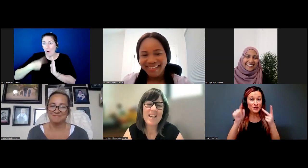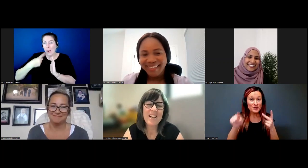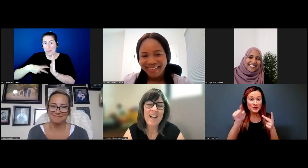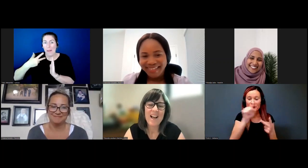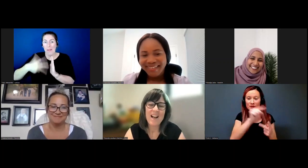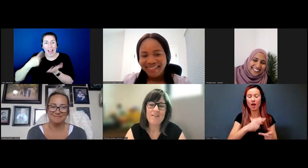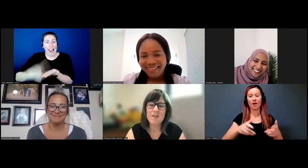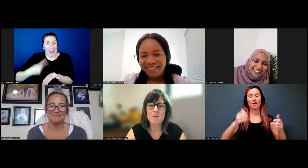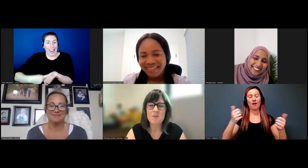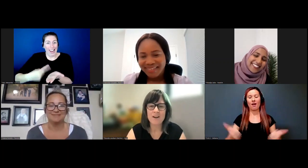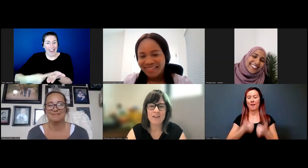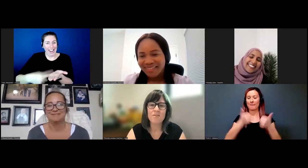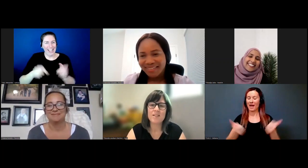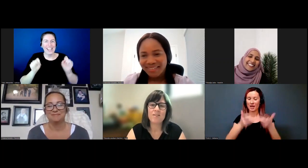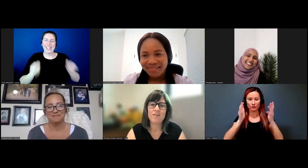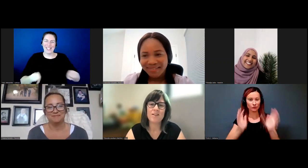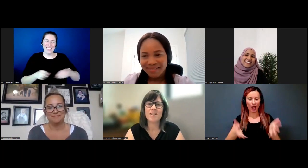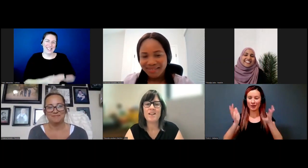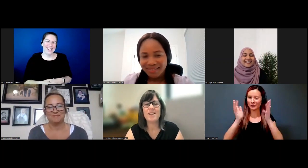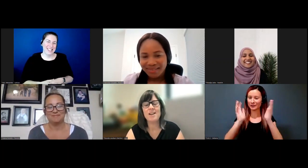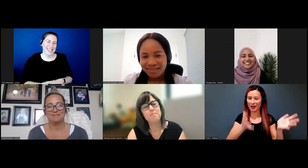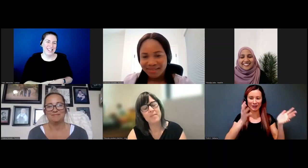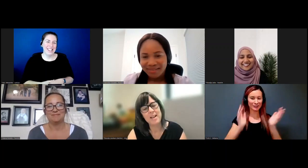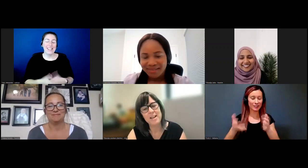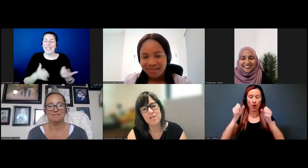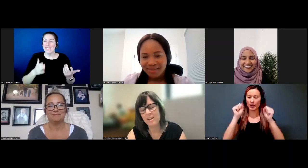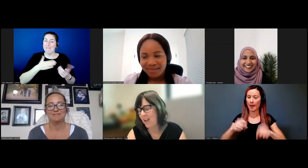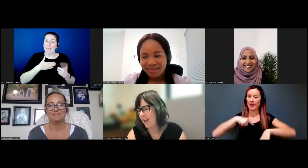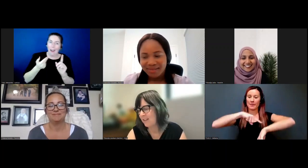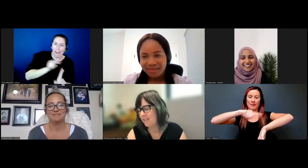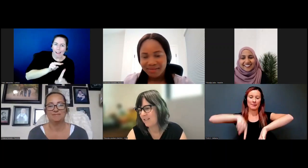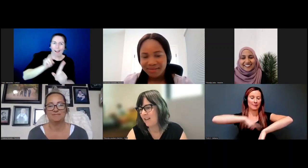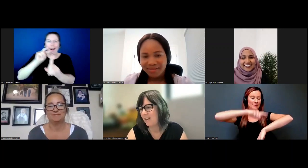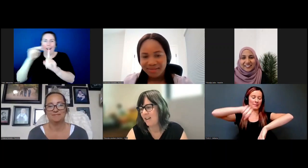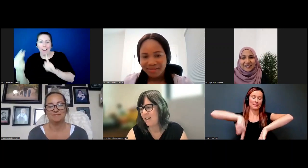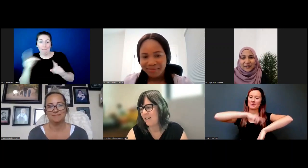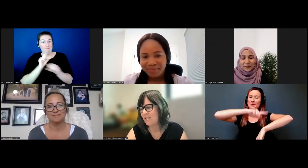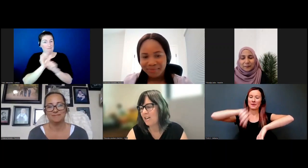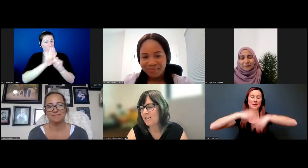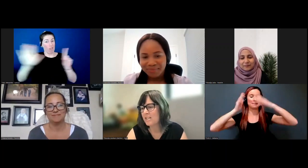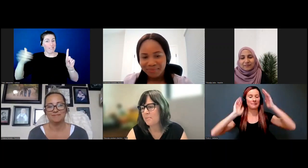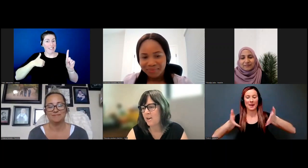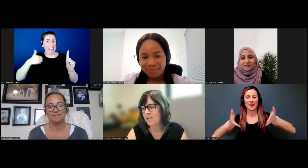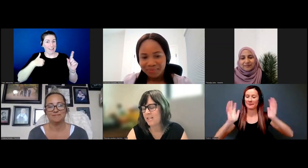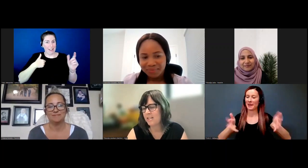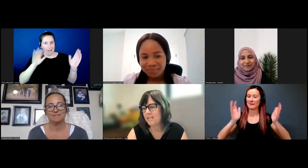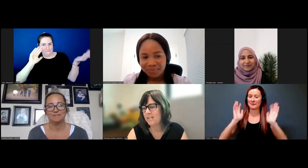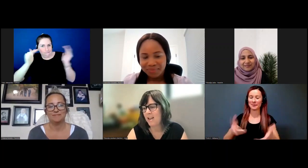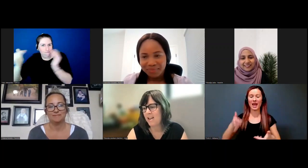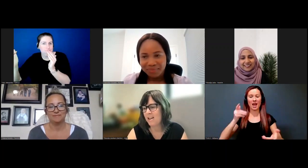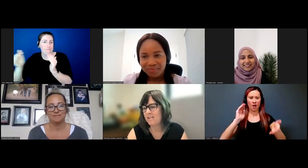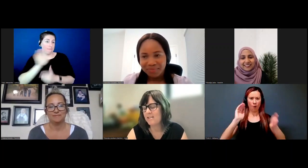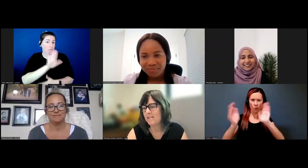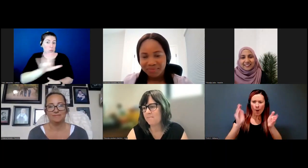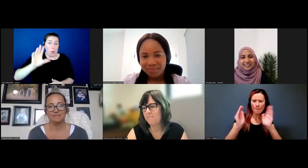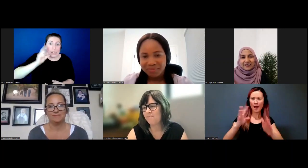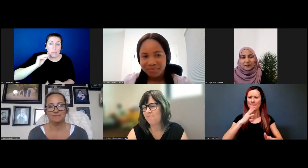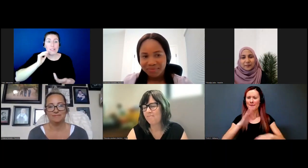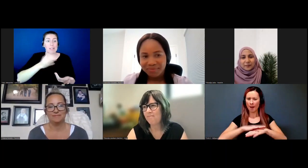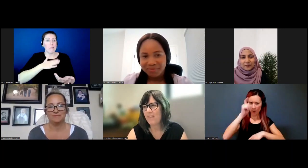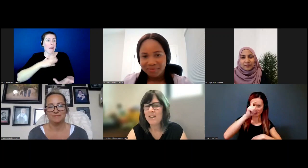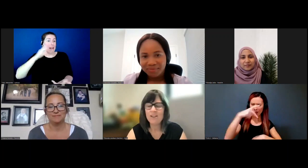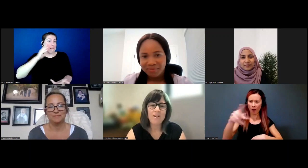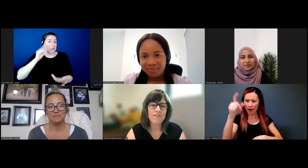of us, comparing notes across the country and shared experiences